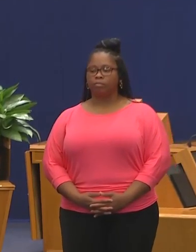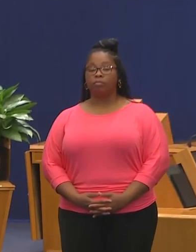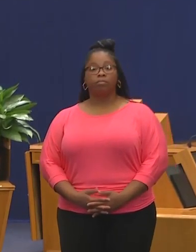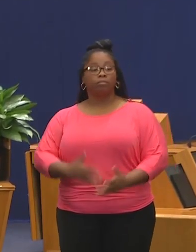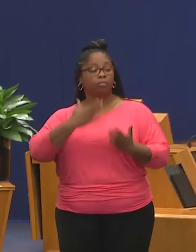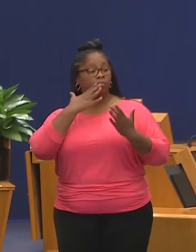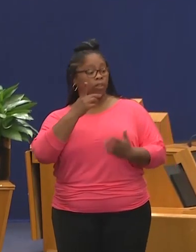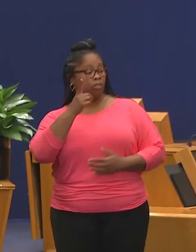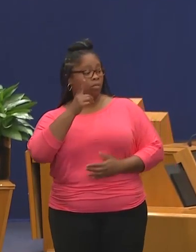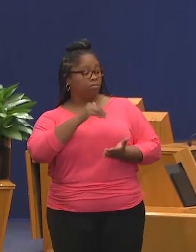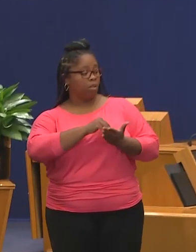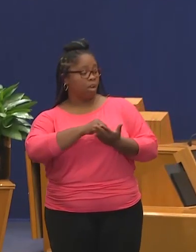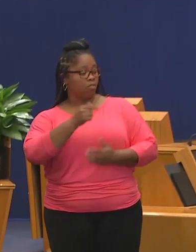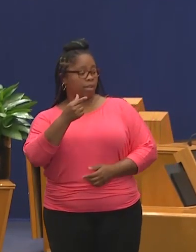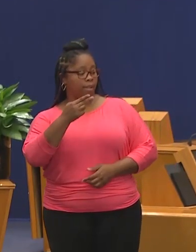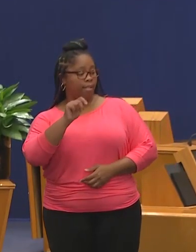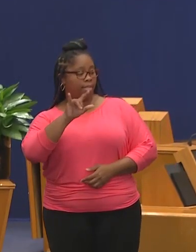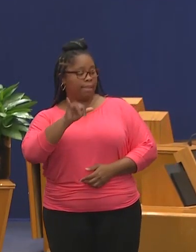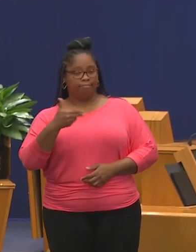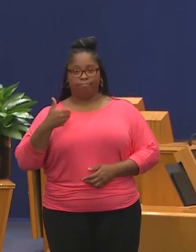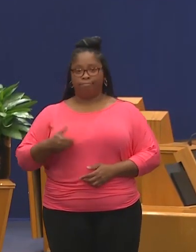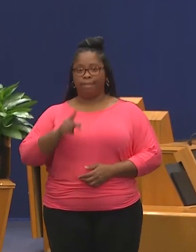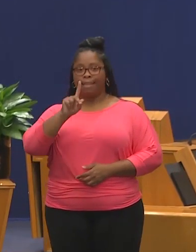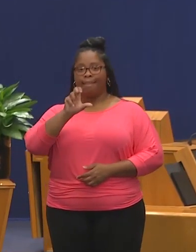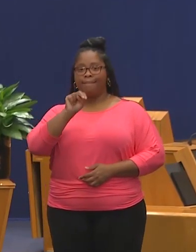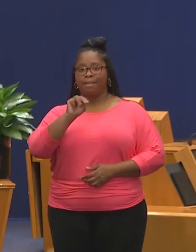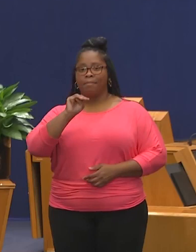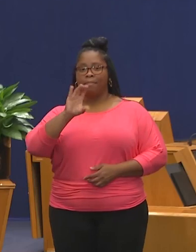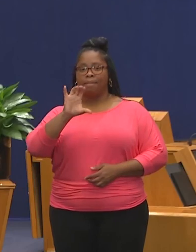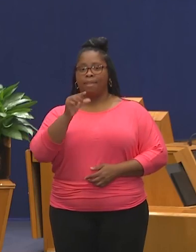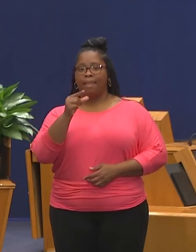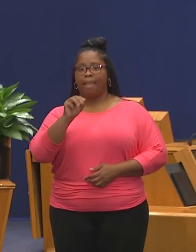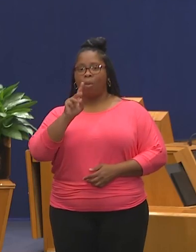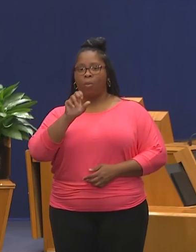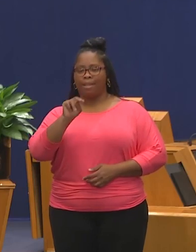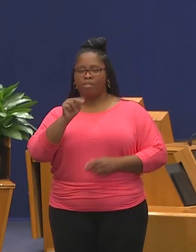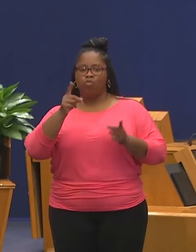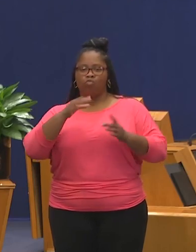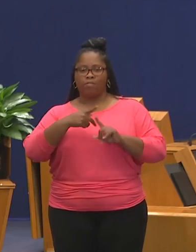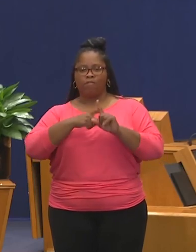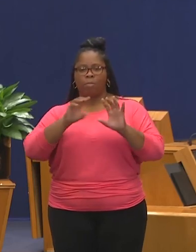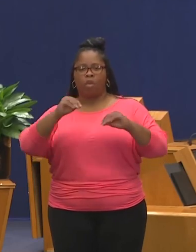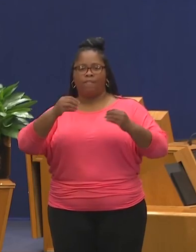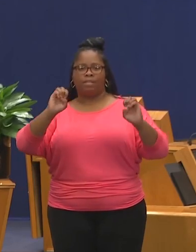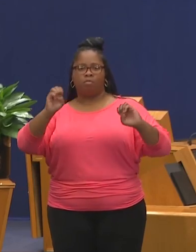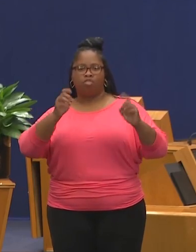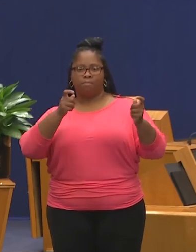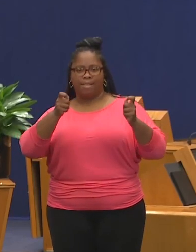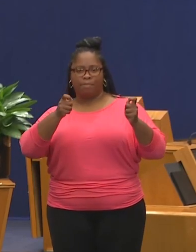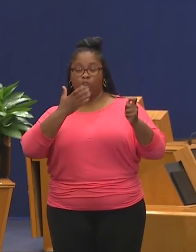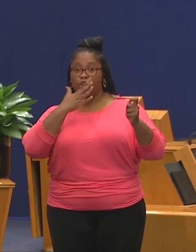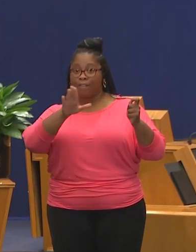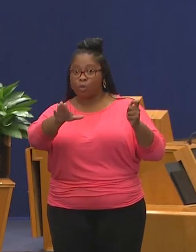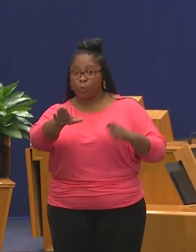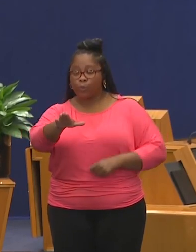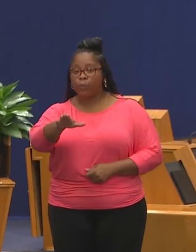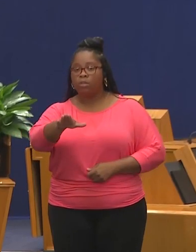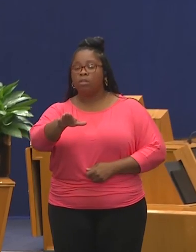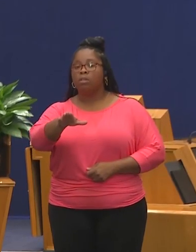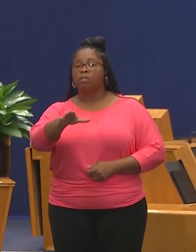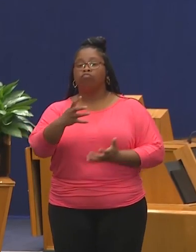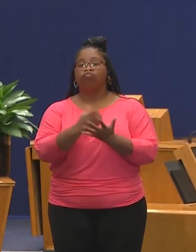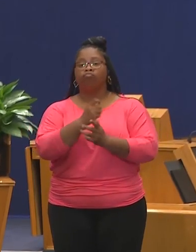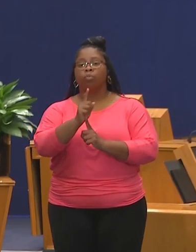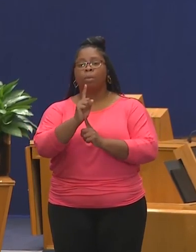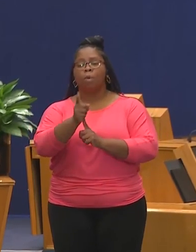Thank you, Dr. Galle. Kevin McGowan, the Director with the Office of Emergency Management. Good afternoon. I want to take a moment